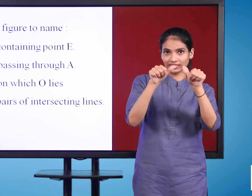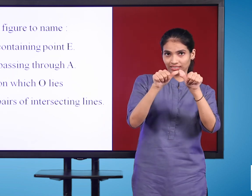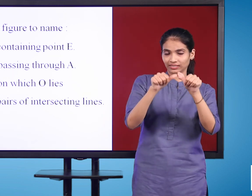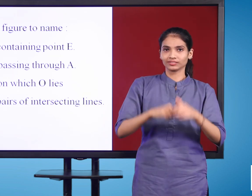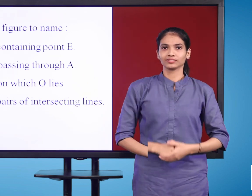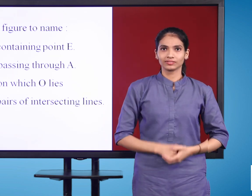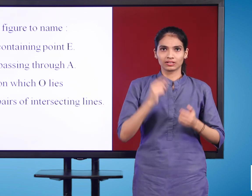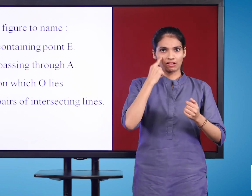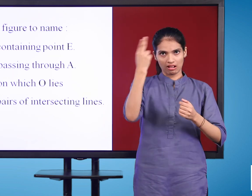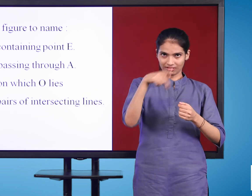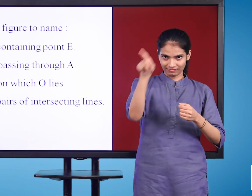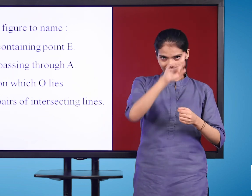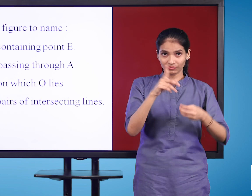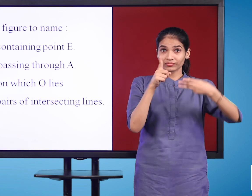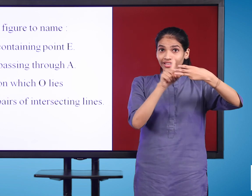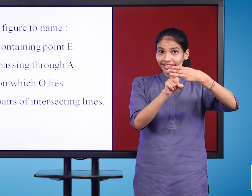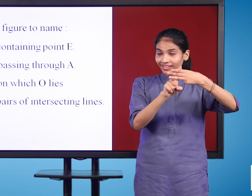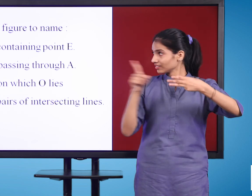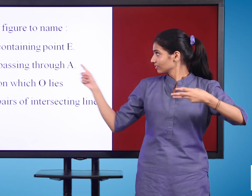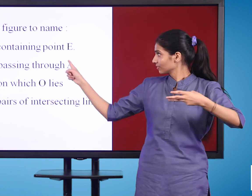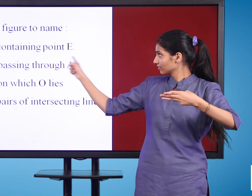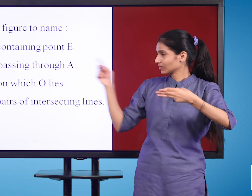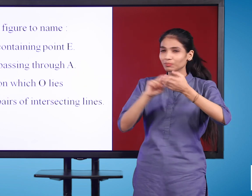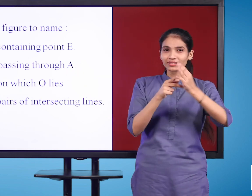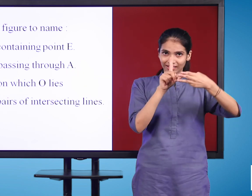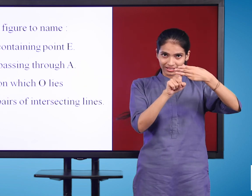A. Line containing point E,